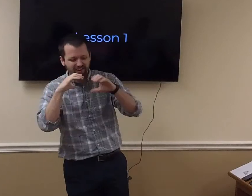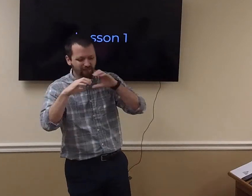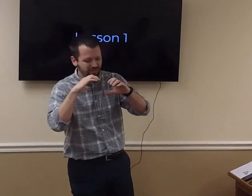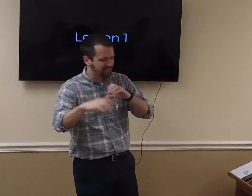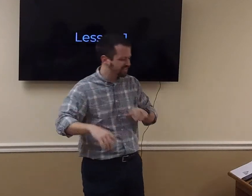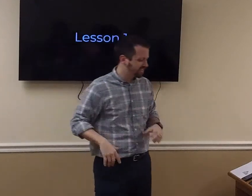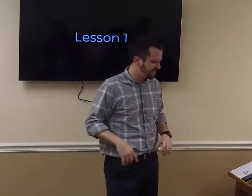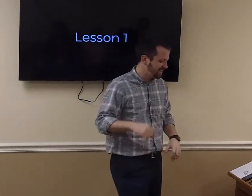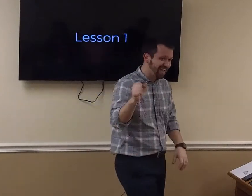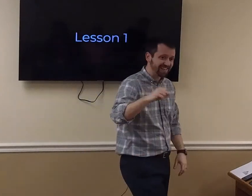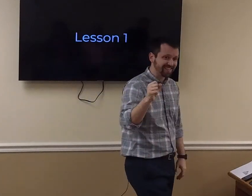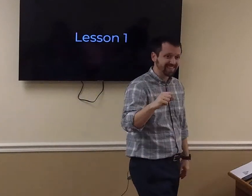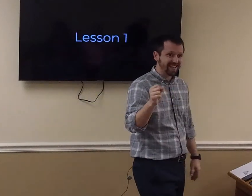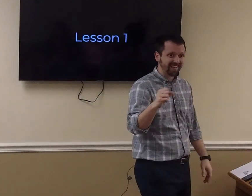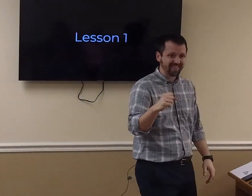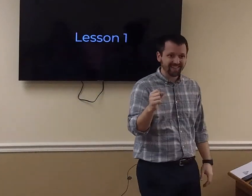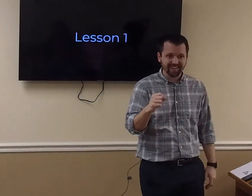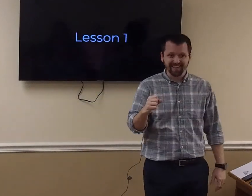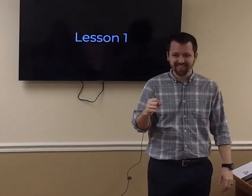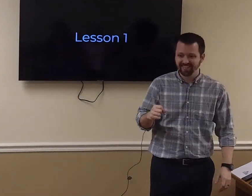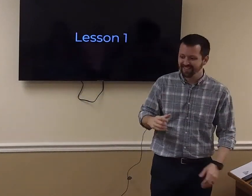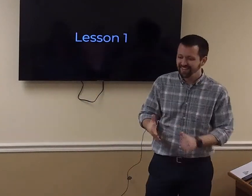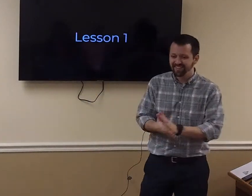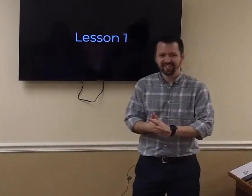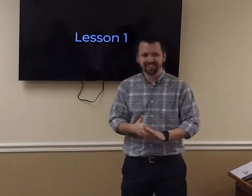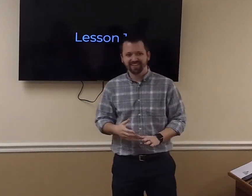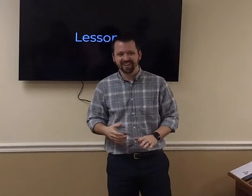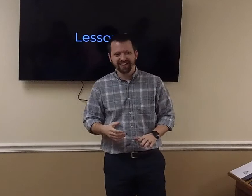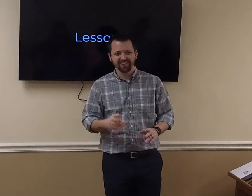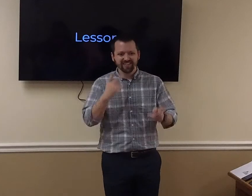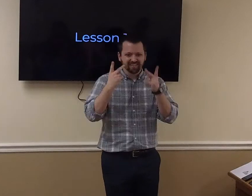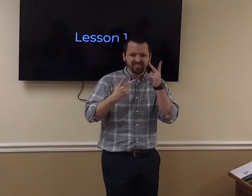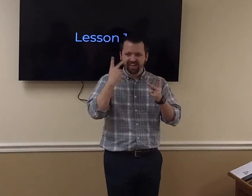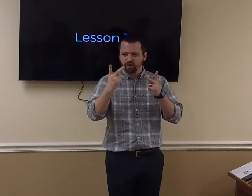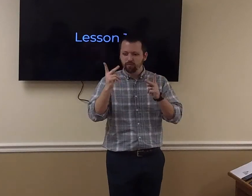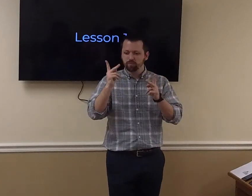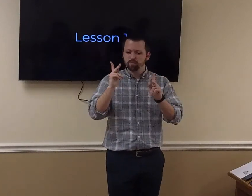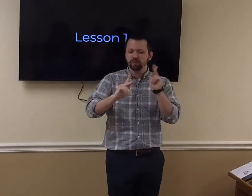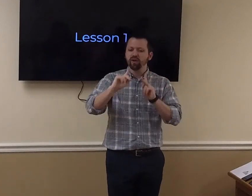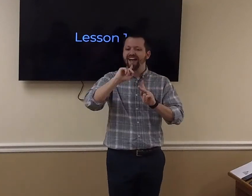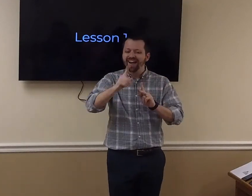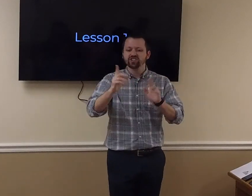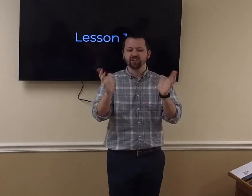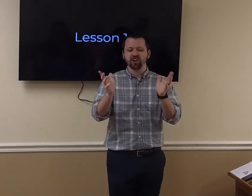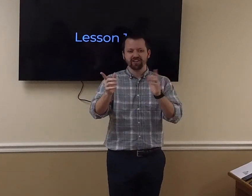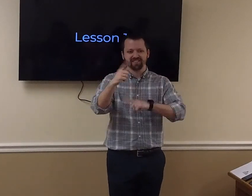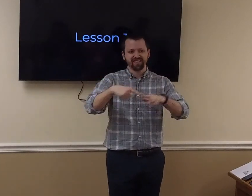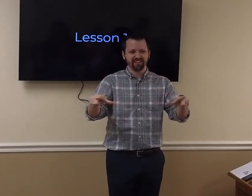The interaction. Yes, yes, yes. That's knowledge. You'll get to, you see how people actually talk in sign language,